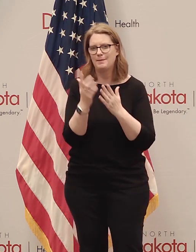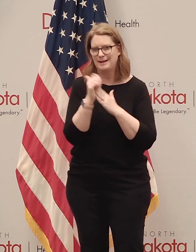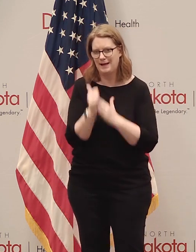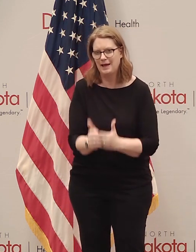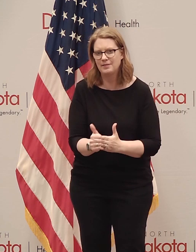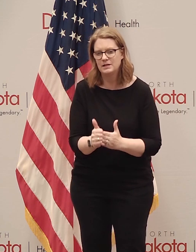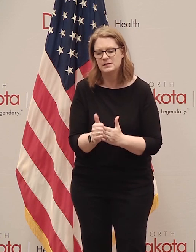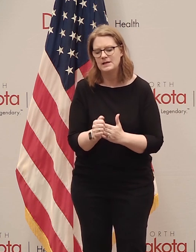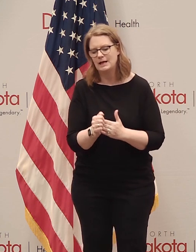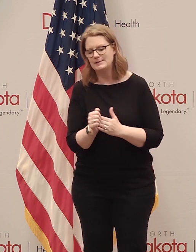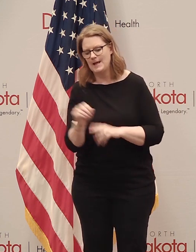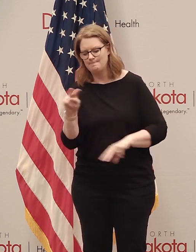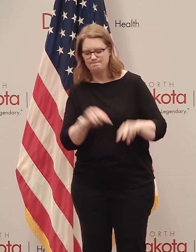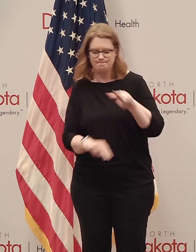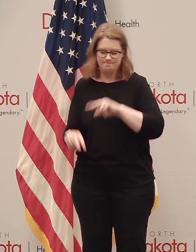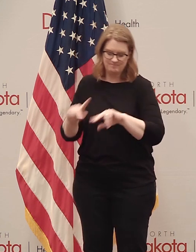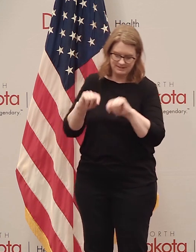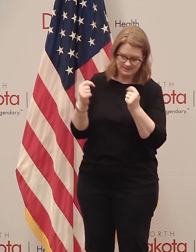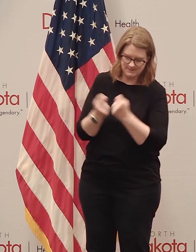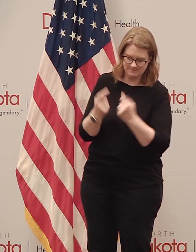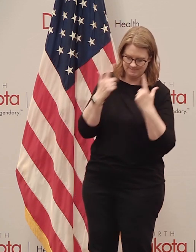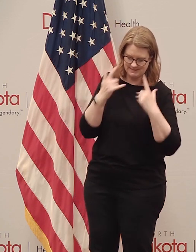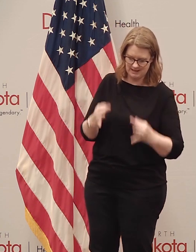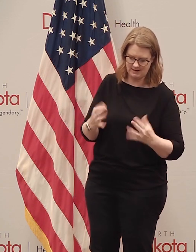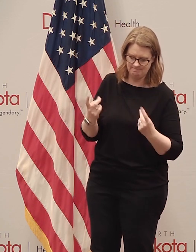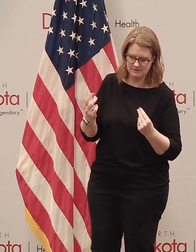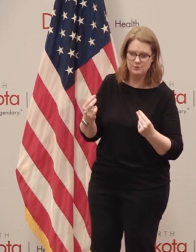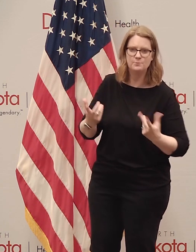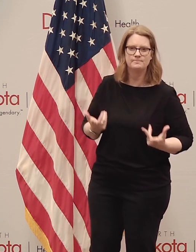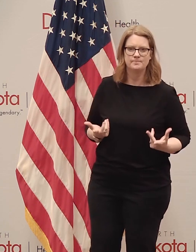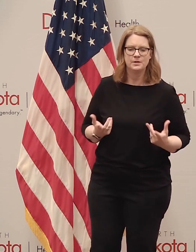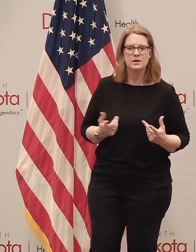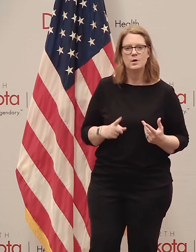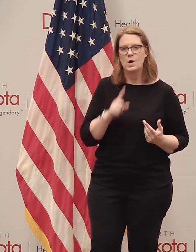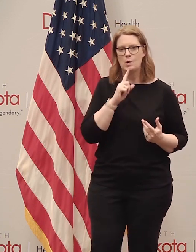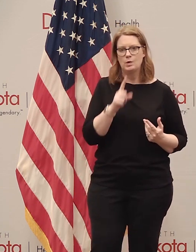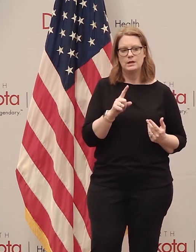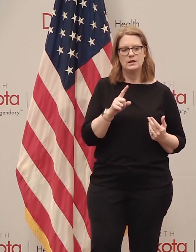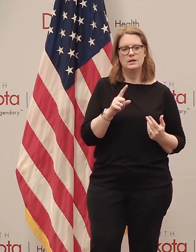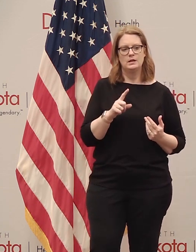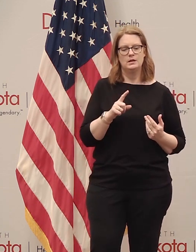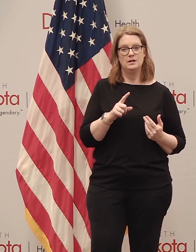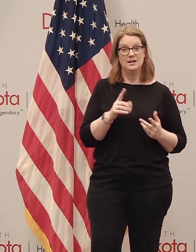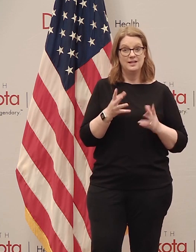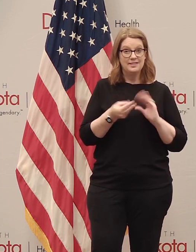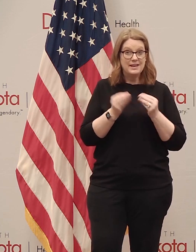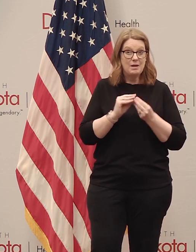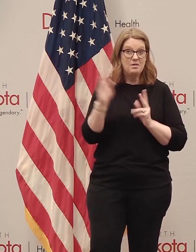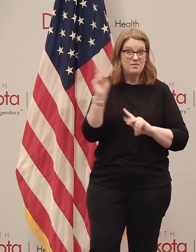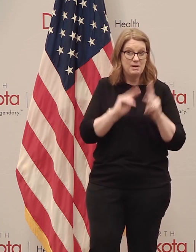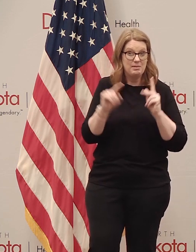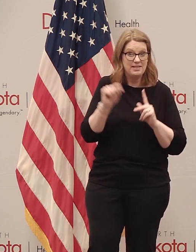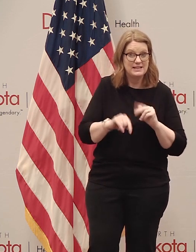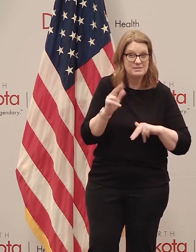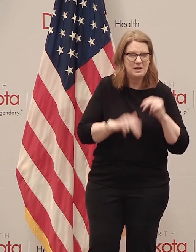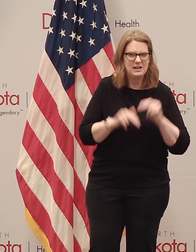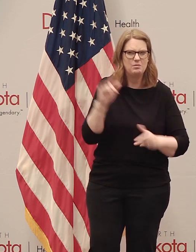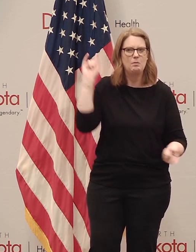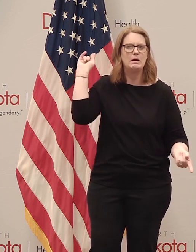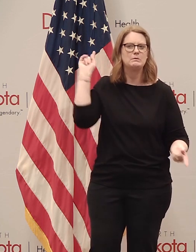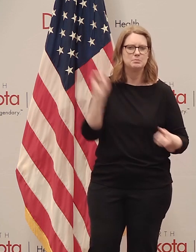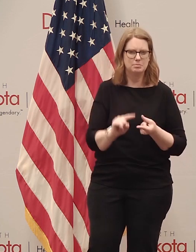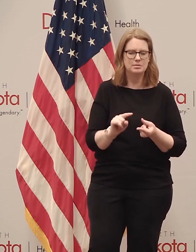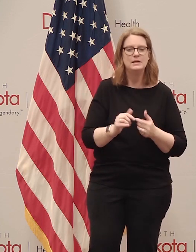plans. But collectively, we want to keep the density in the building down. Each